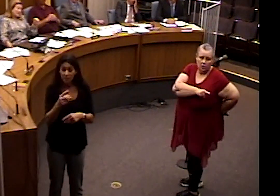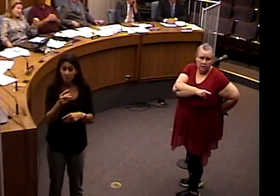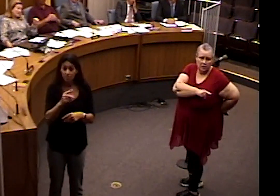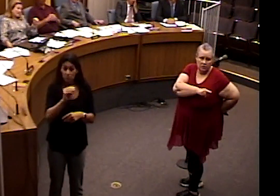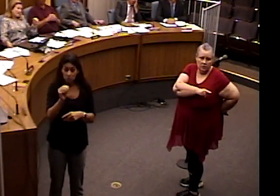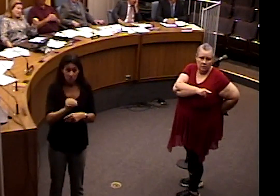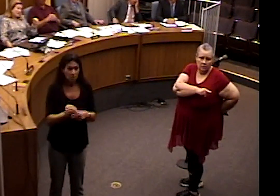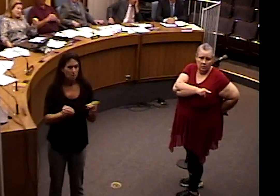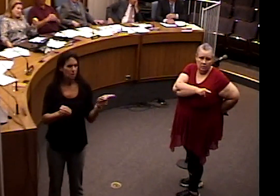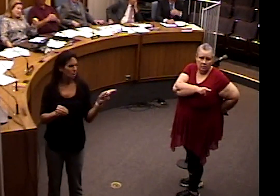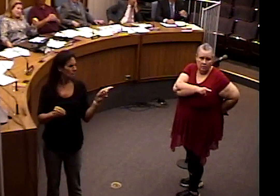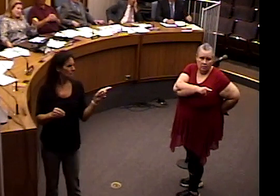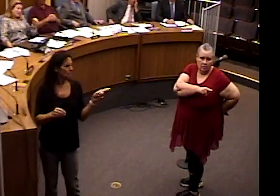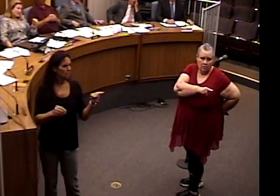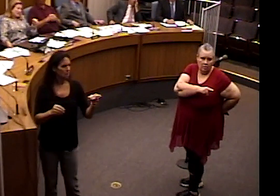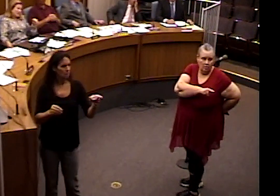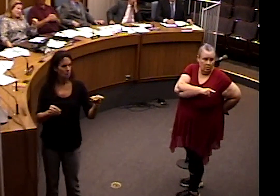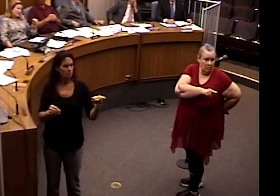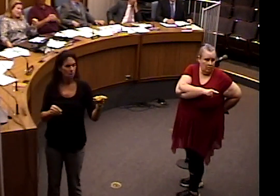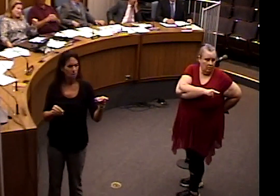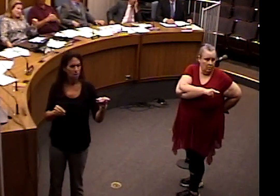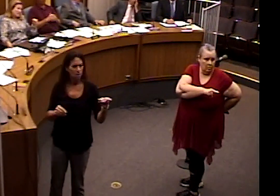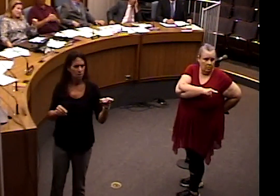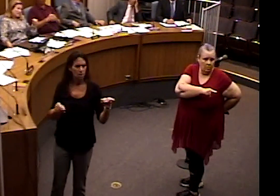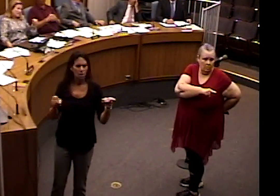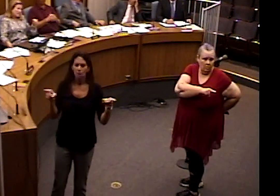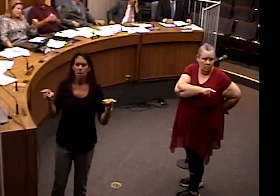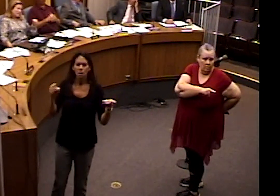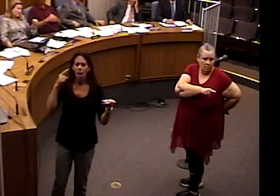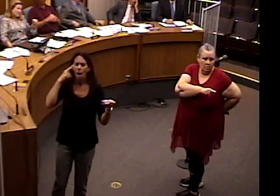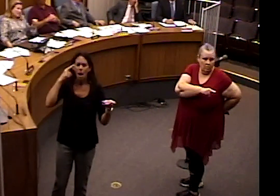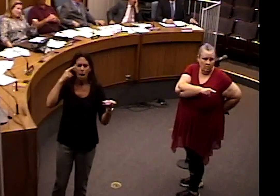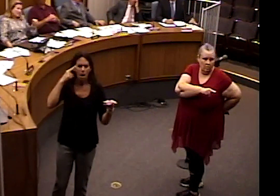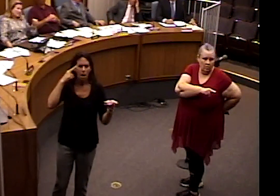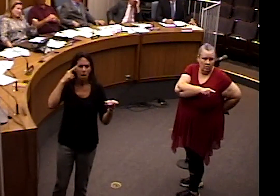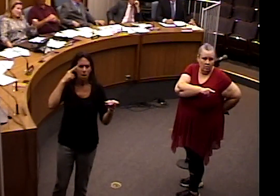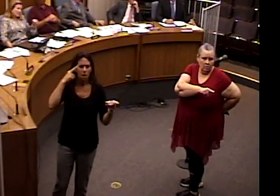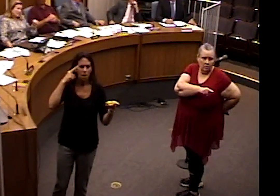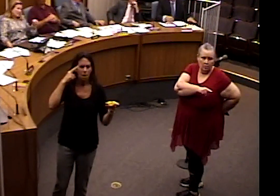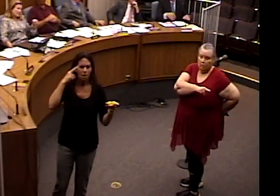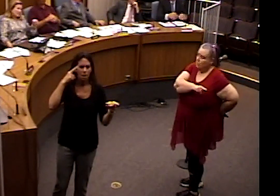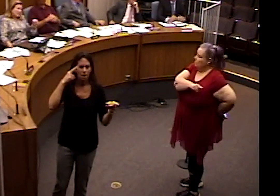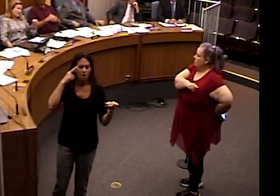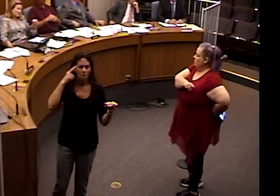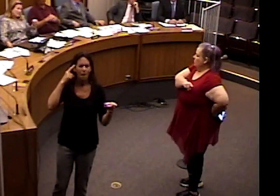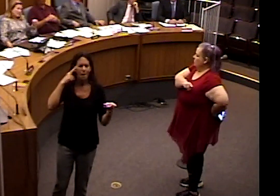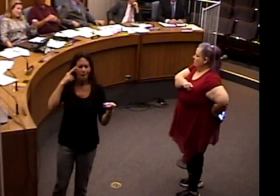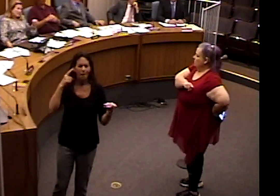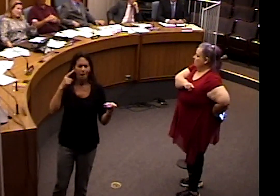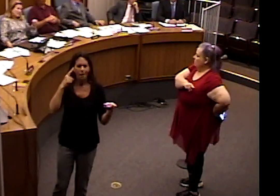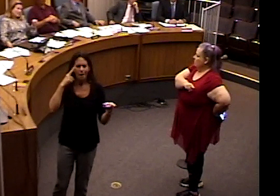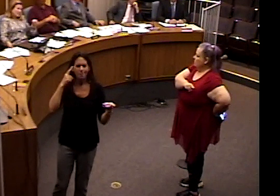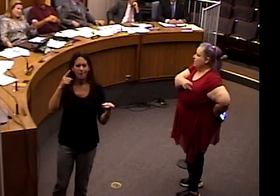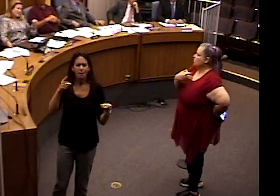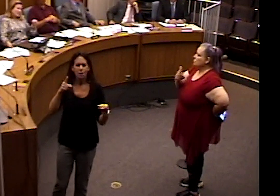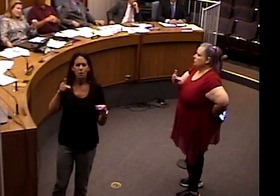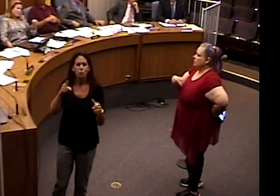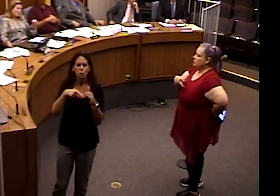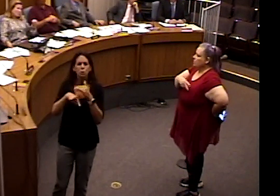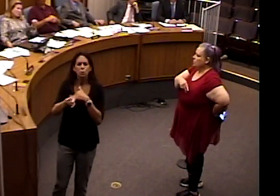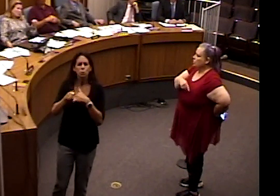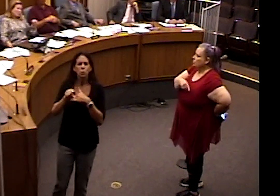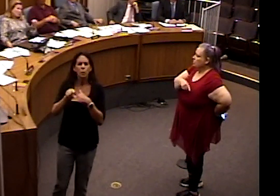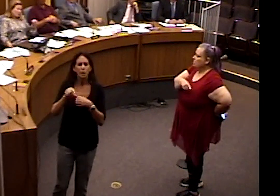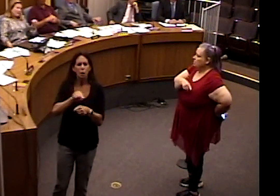gotten an increase. The only time they didn't get, except during COVID, it was like 0.4 or something. I just moved